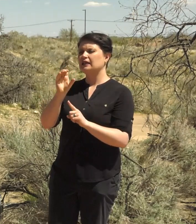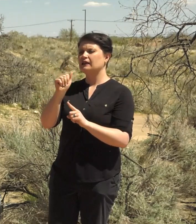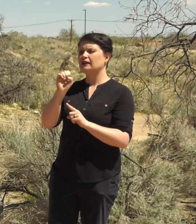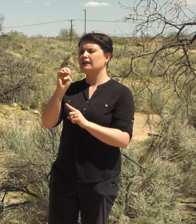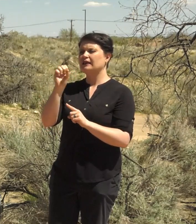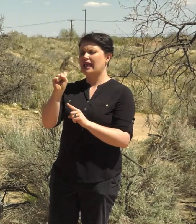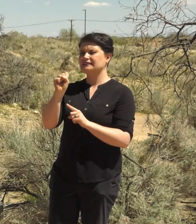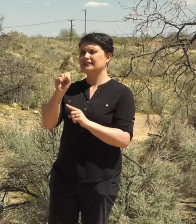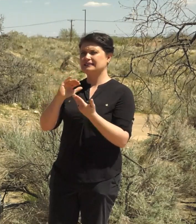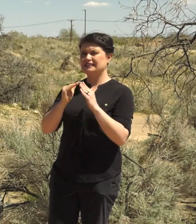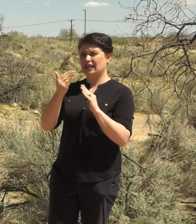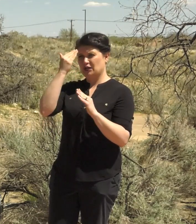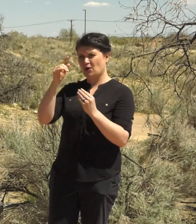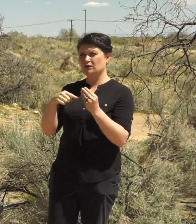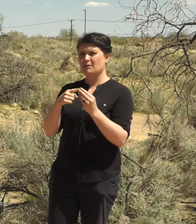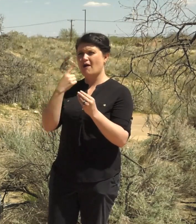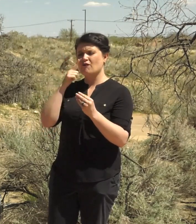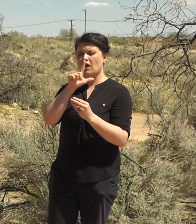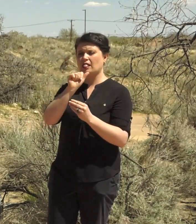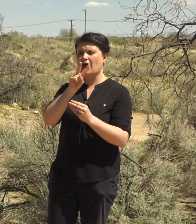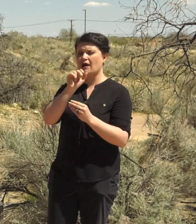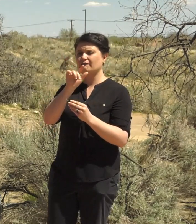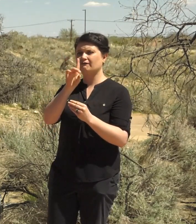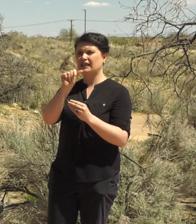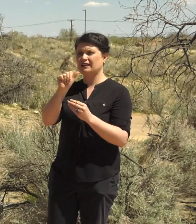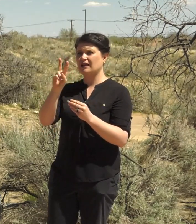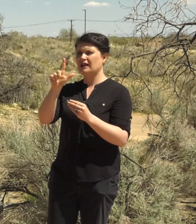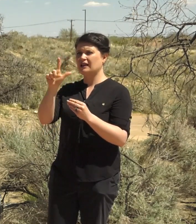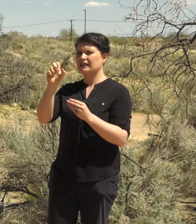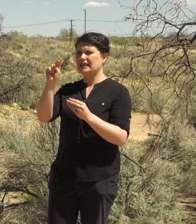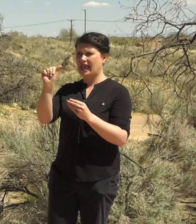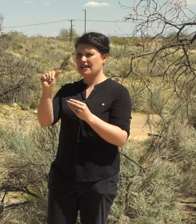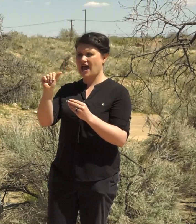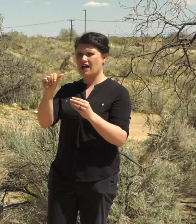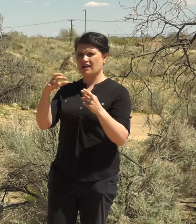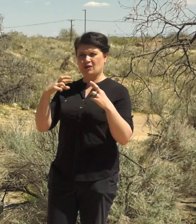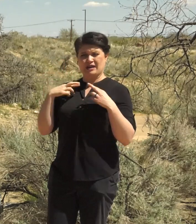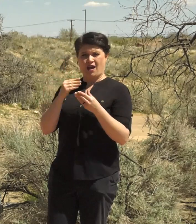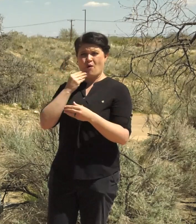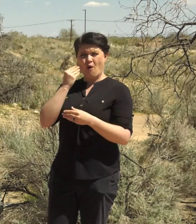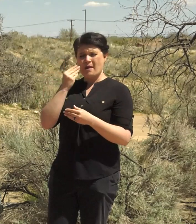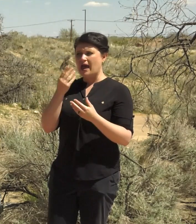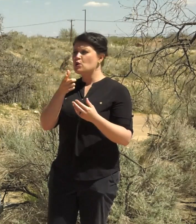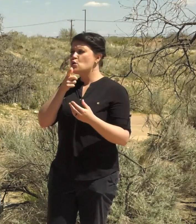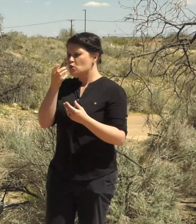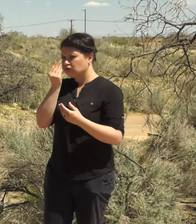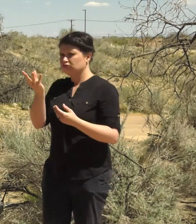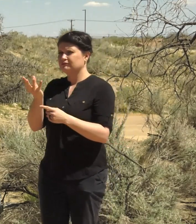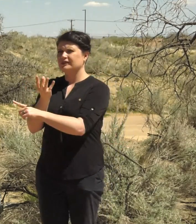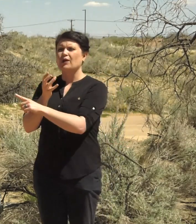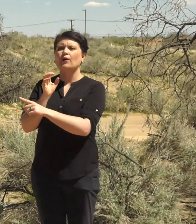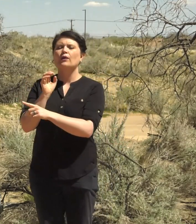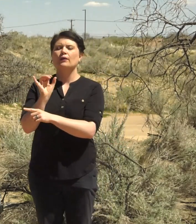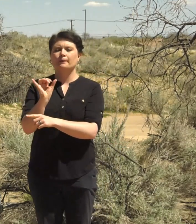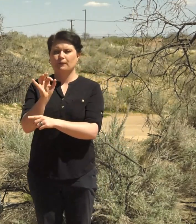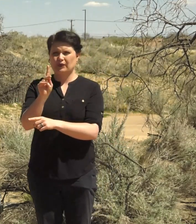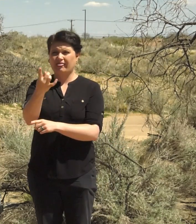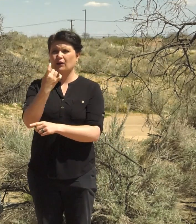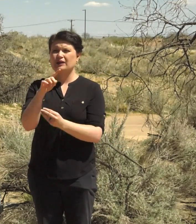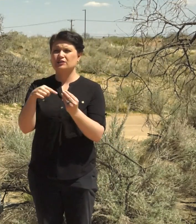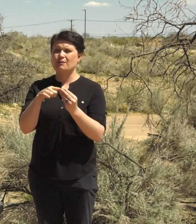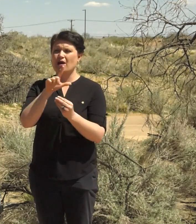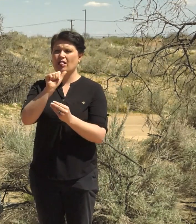La Villena, and who notified the city about those cases? So the question is about the outbreak at La